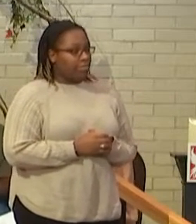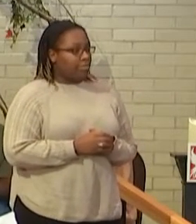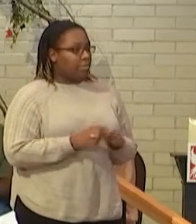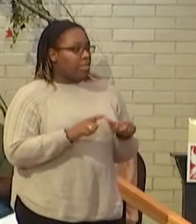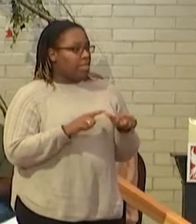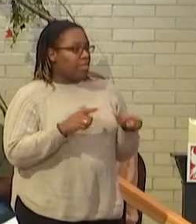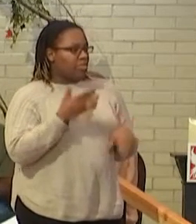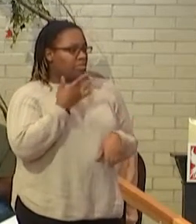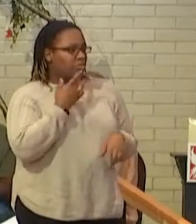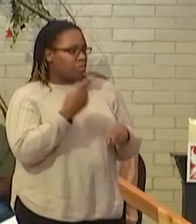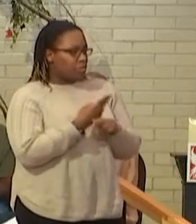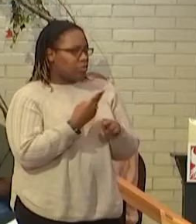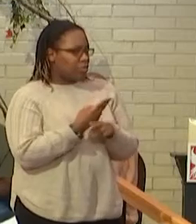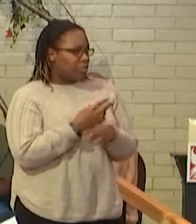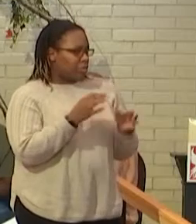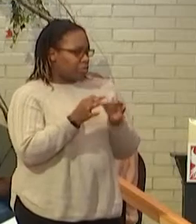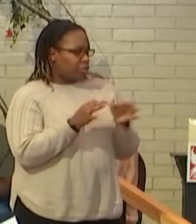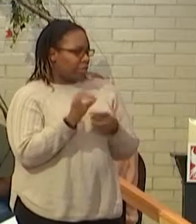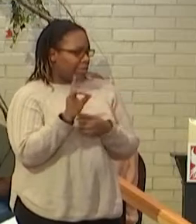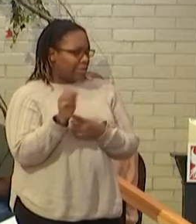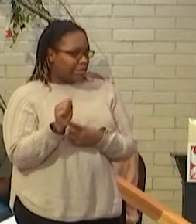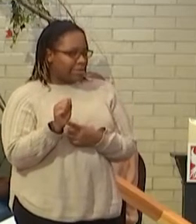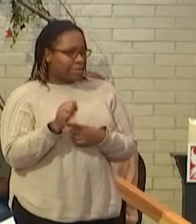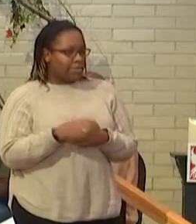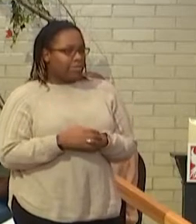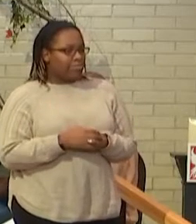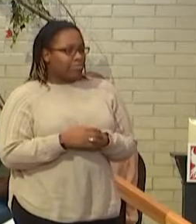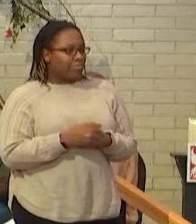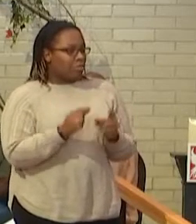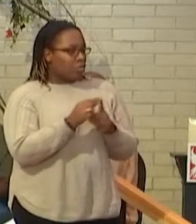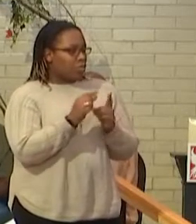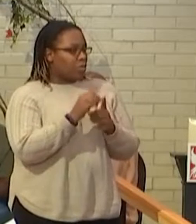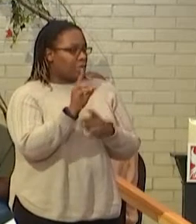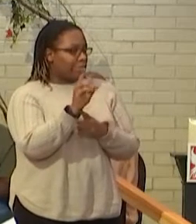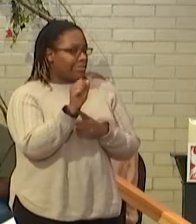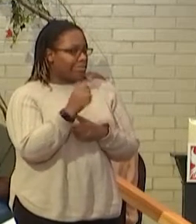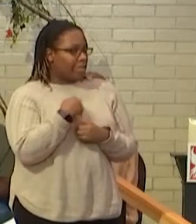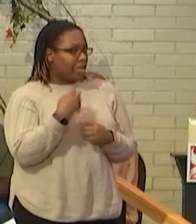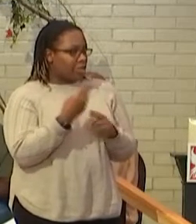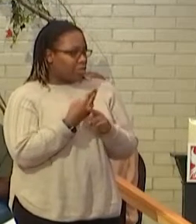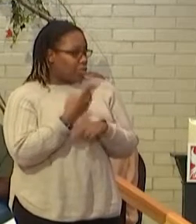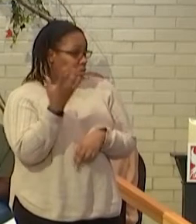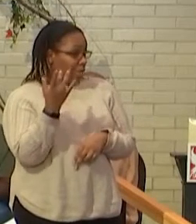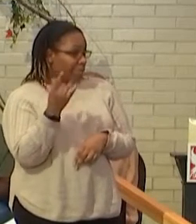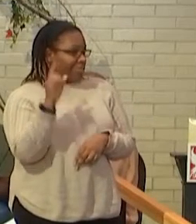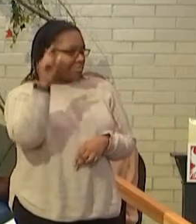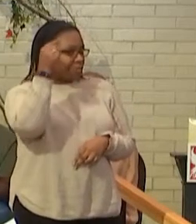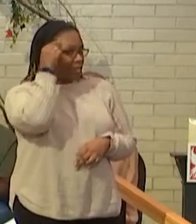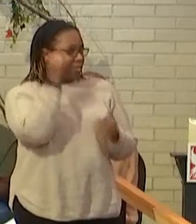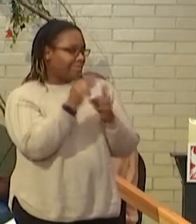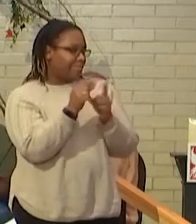choose to use. So I have used the term disability because that's the government term.